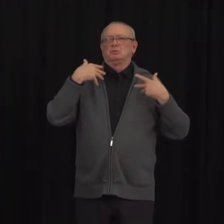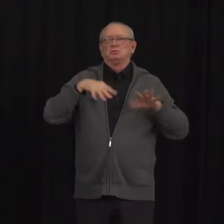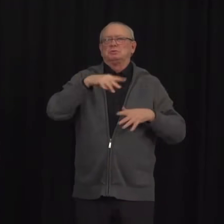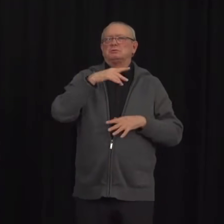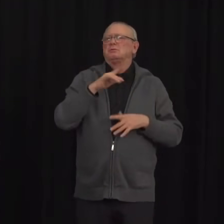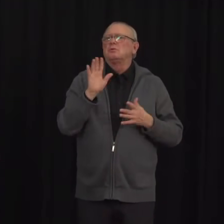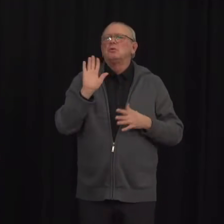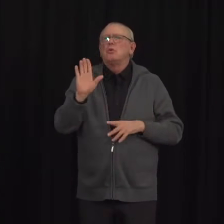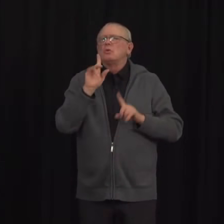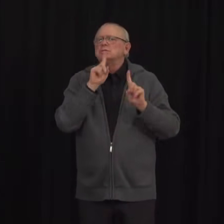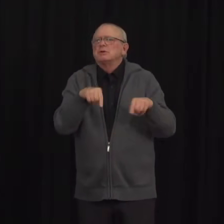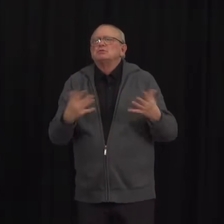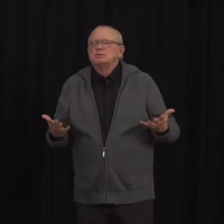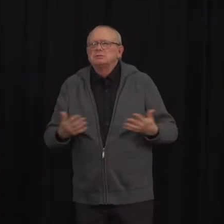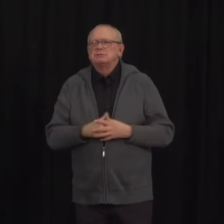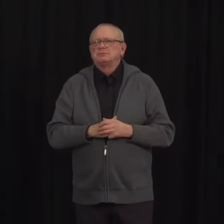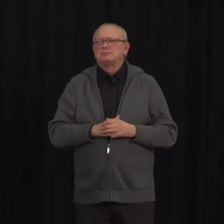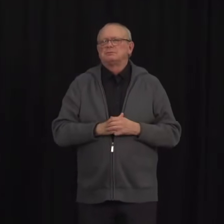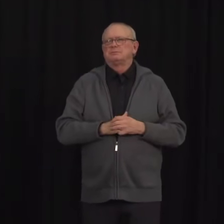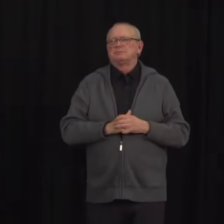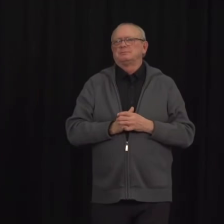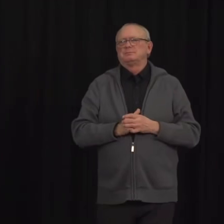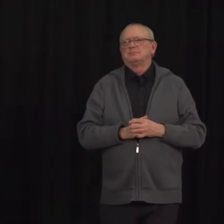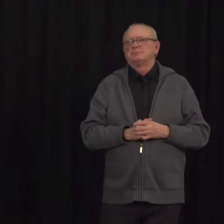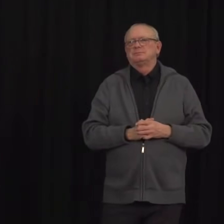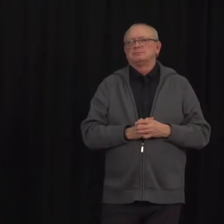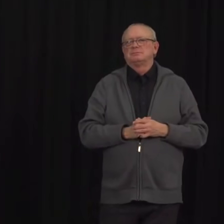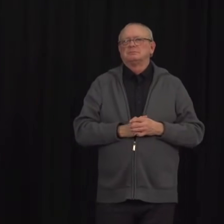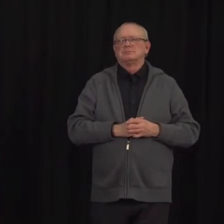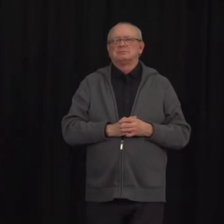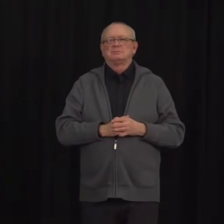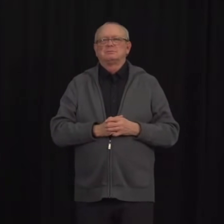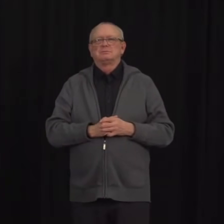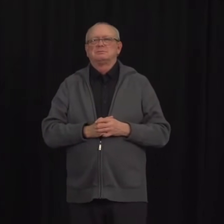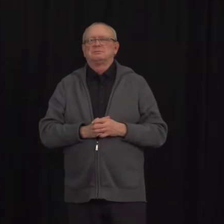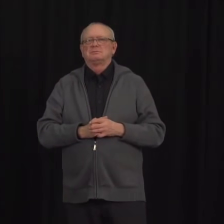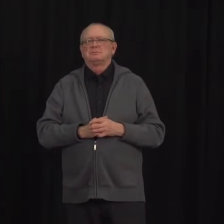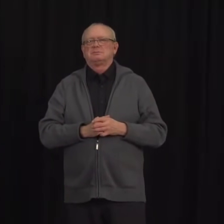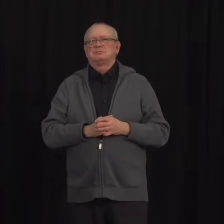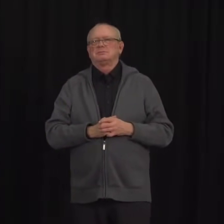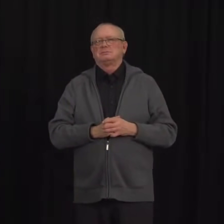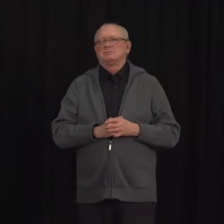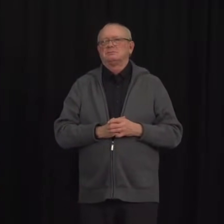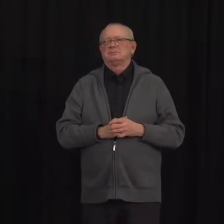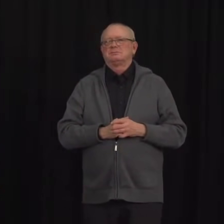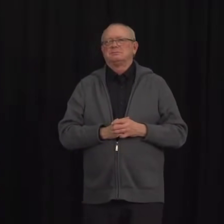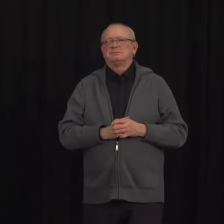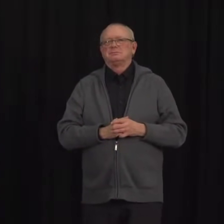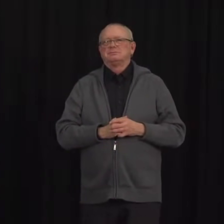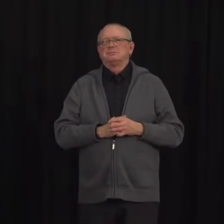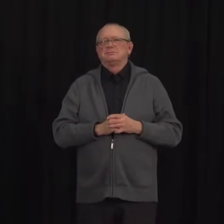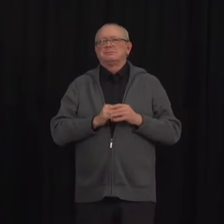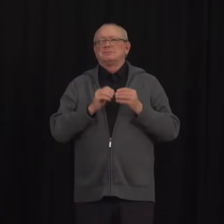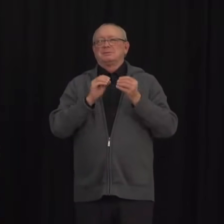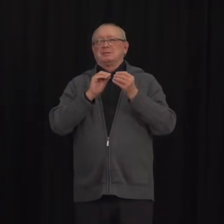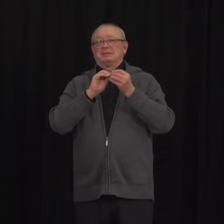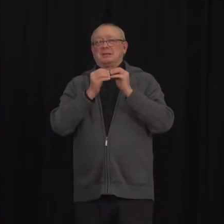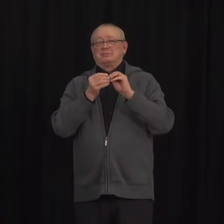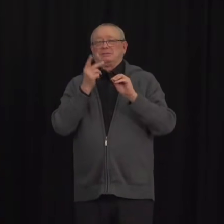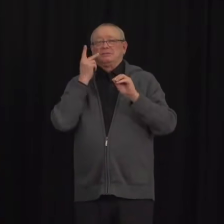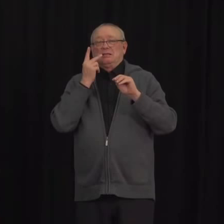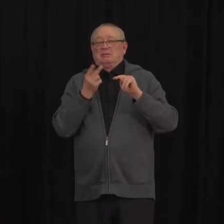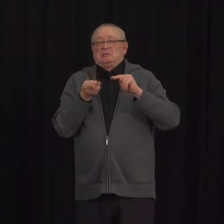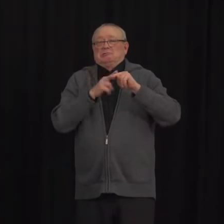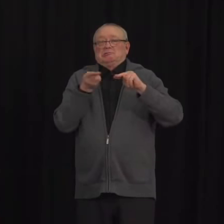done? We know, as I said earlier, that the case numbers that we're seeing today will show